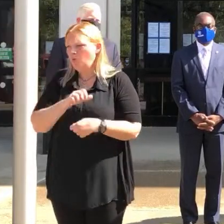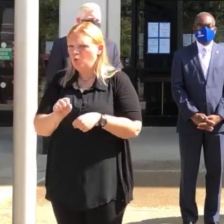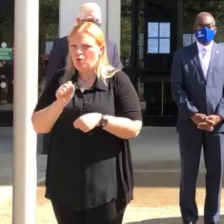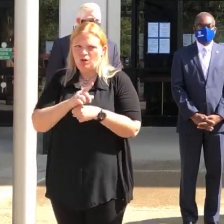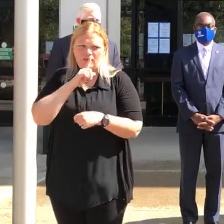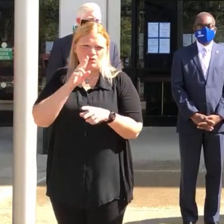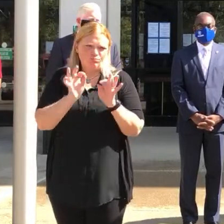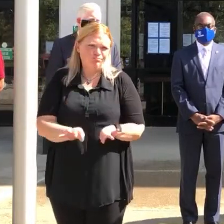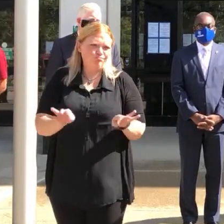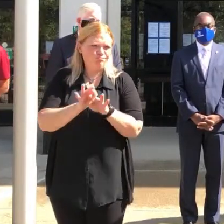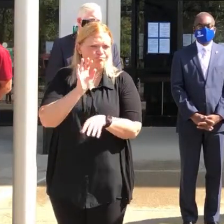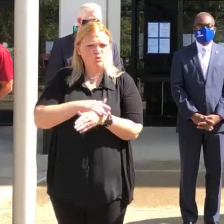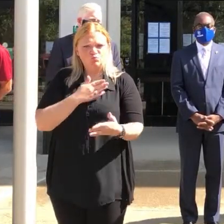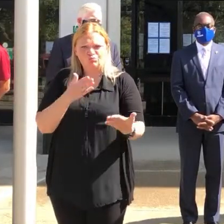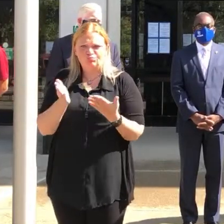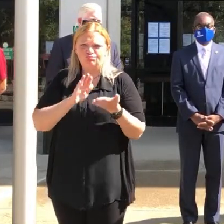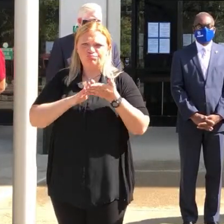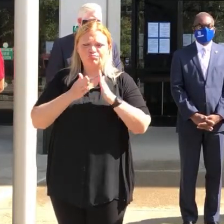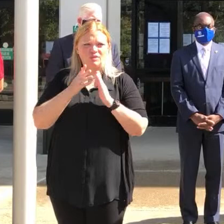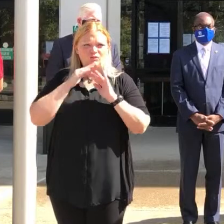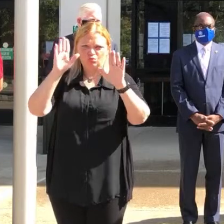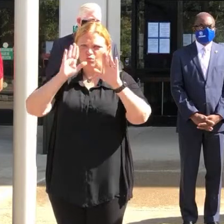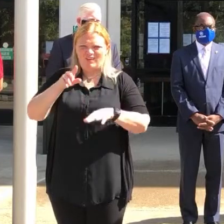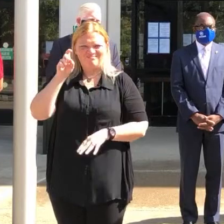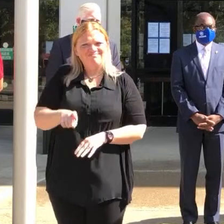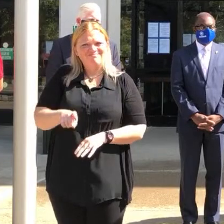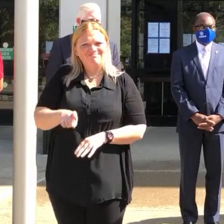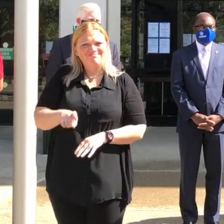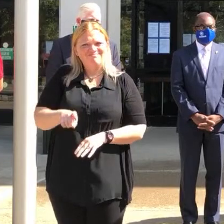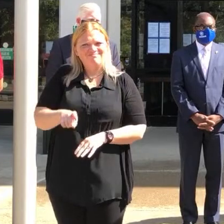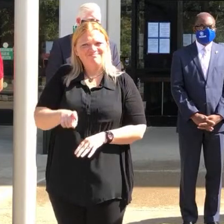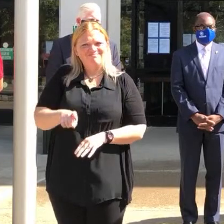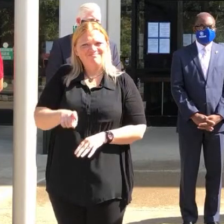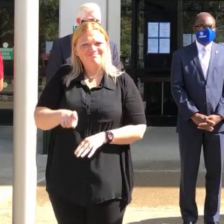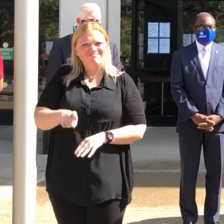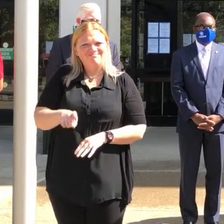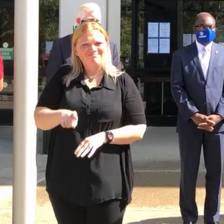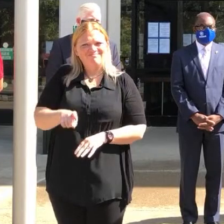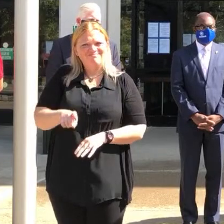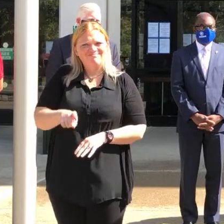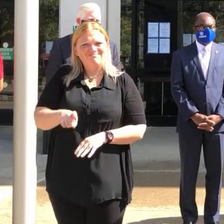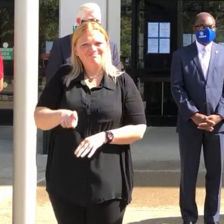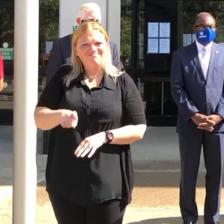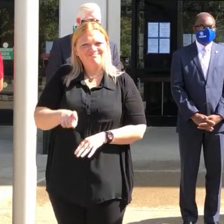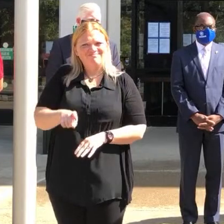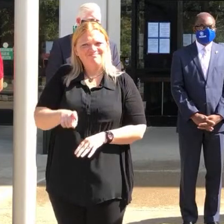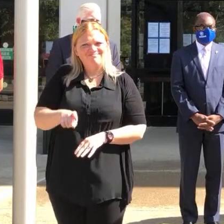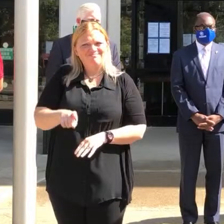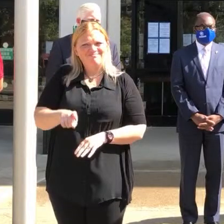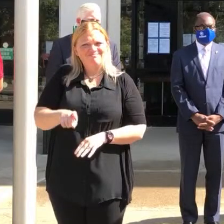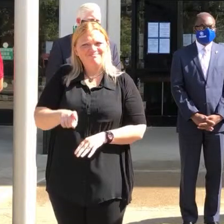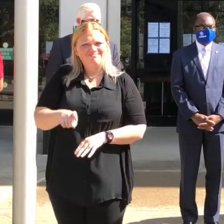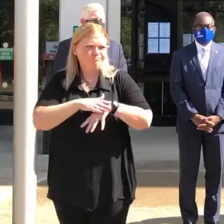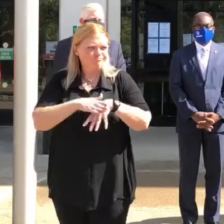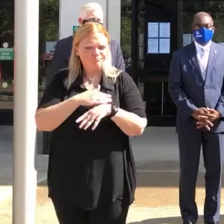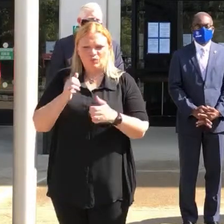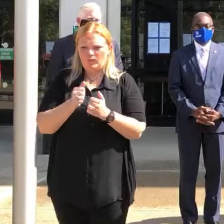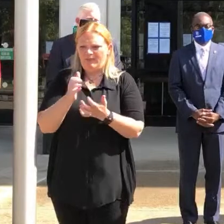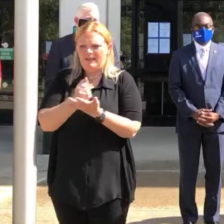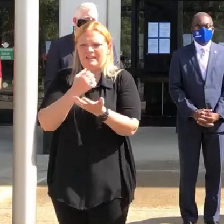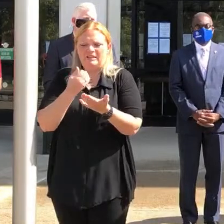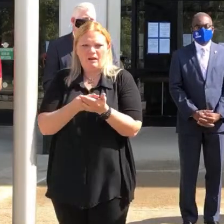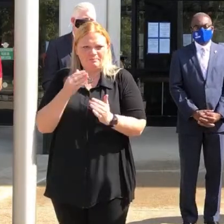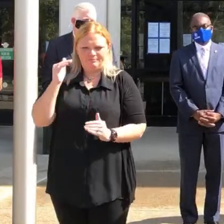our community at a time of such great need. I represent an ethnically diverse district with tremendous income